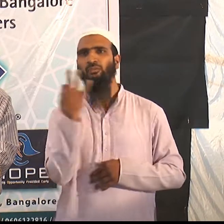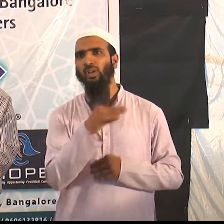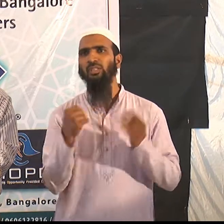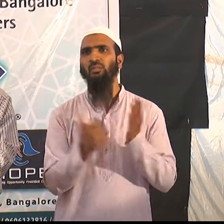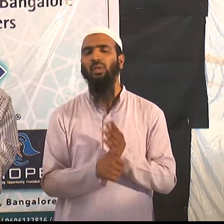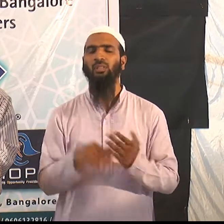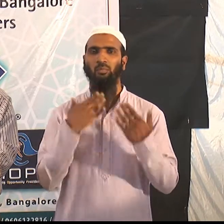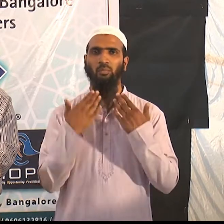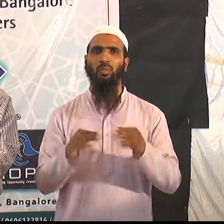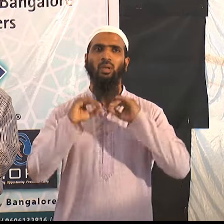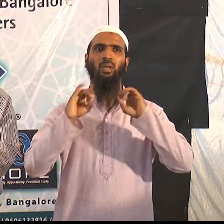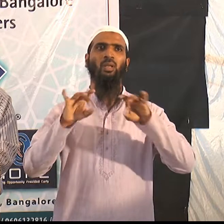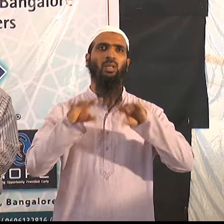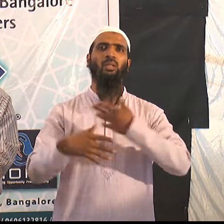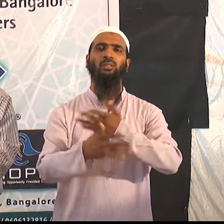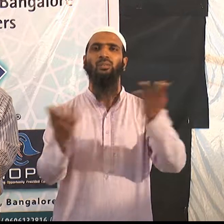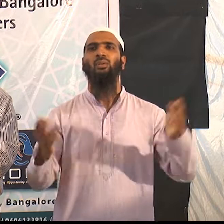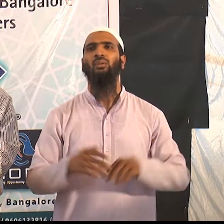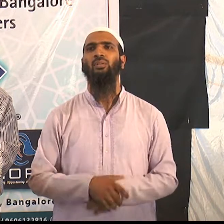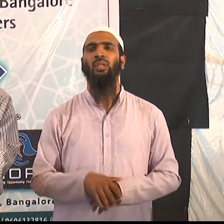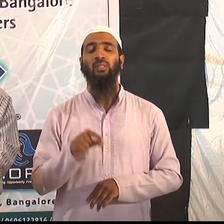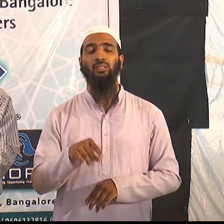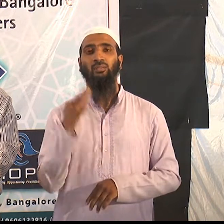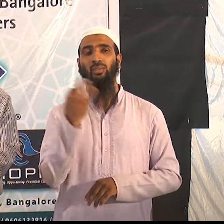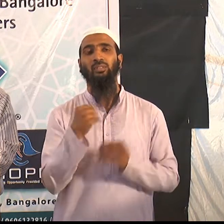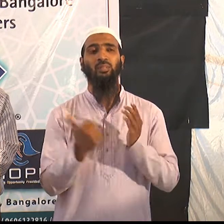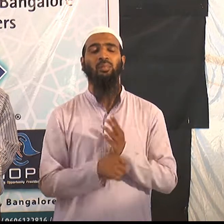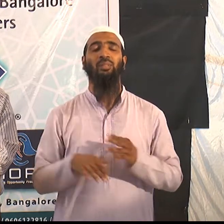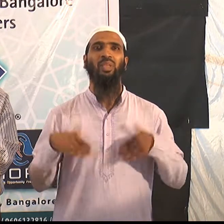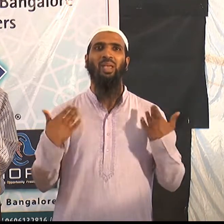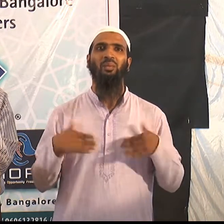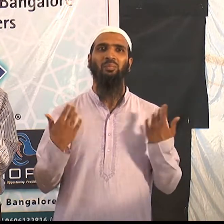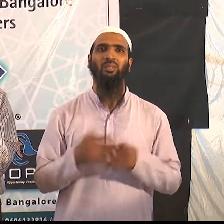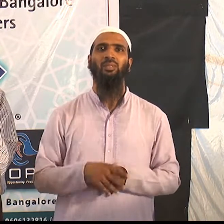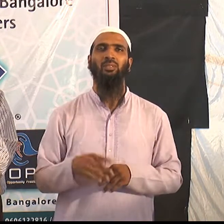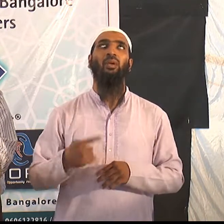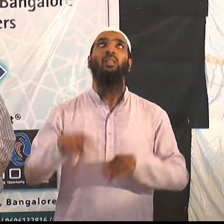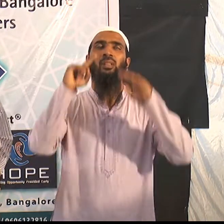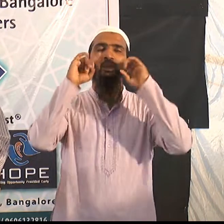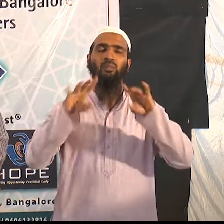and subsequently a wonderful Ramzan feast. May God bless you all.